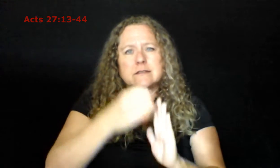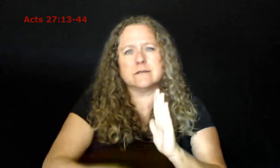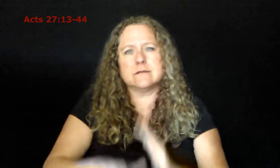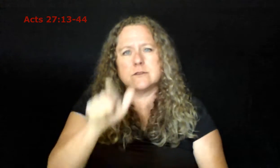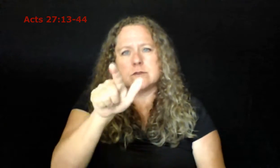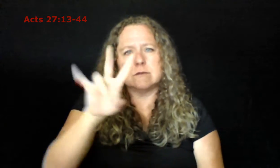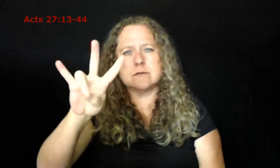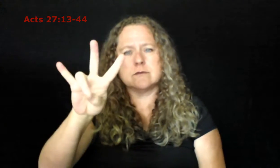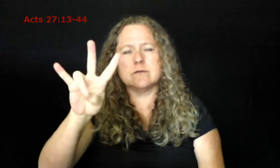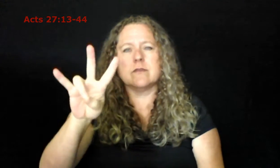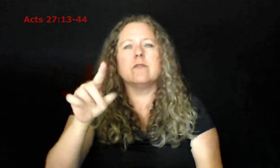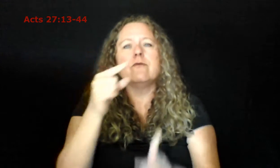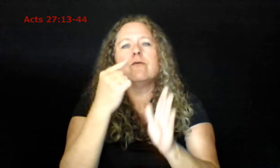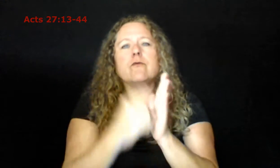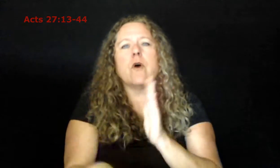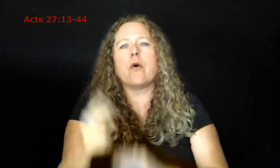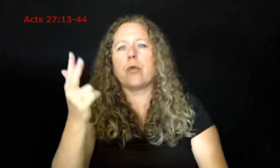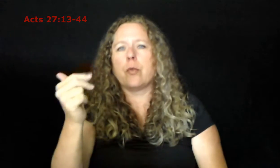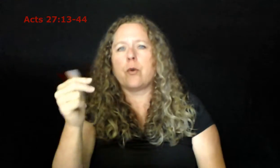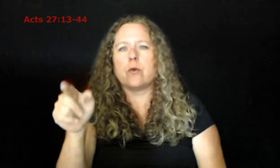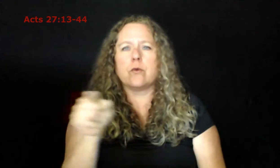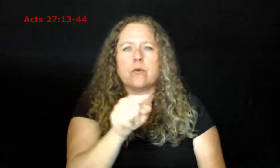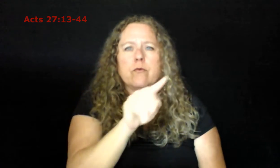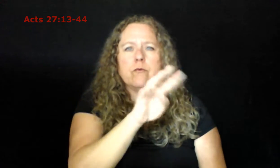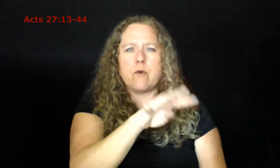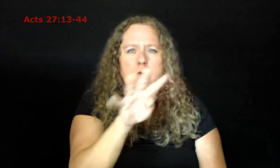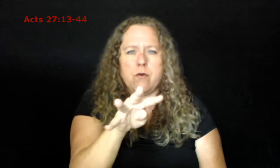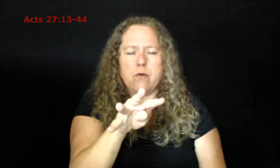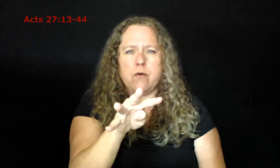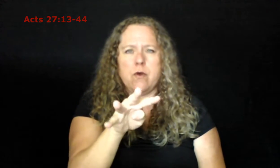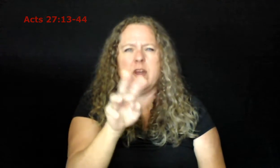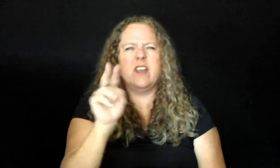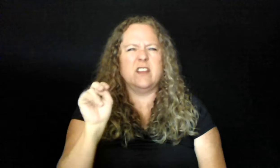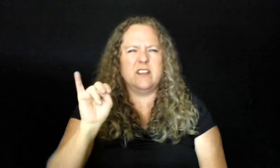13 through 44. This is from the New International Version.